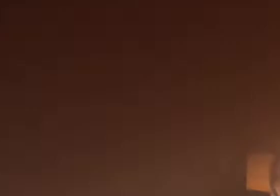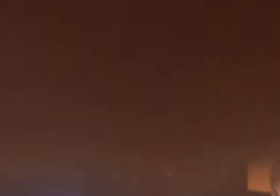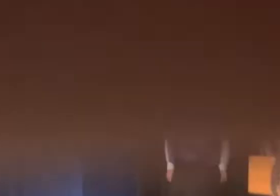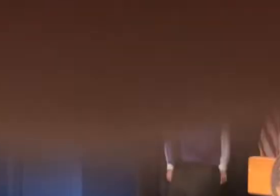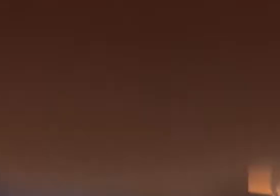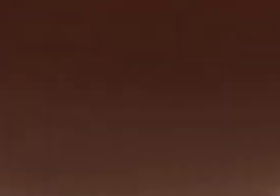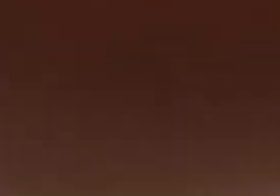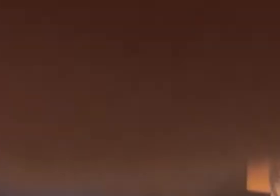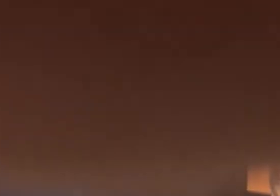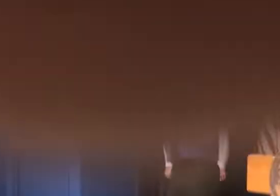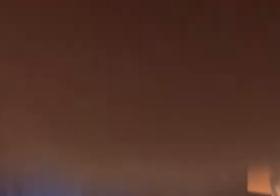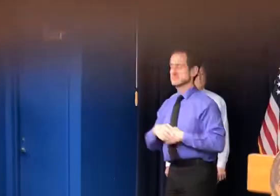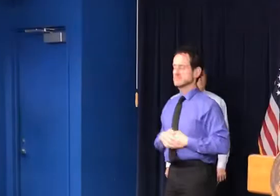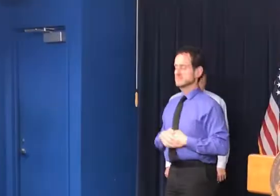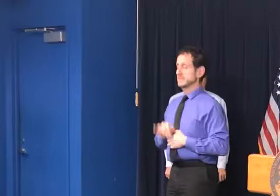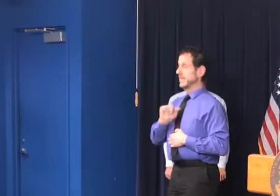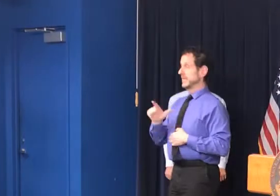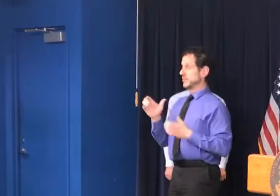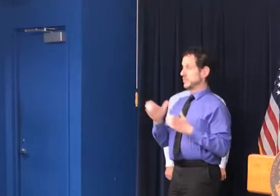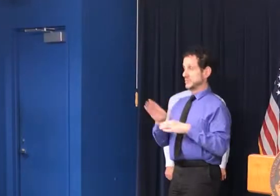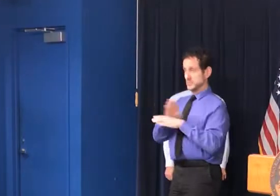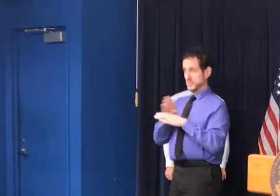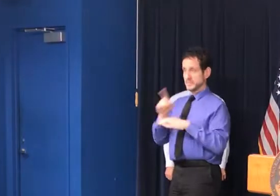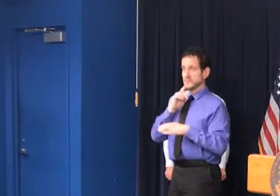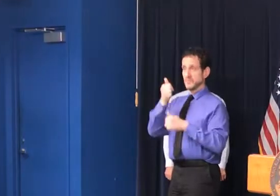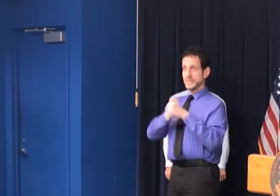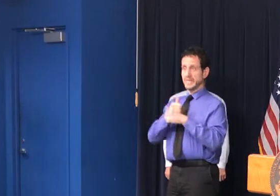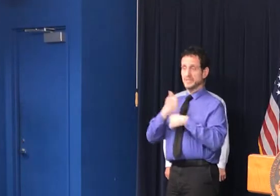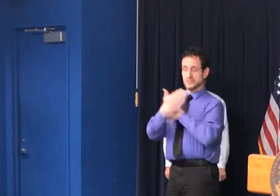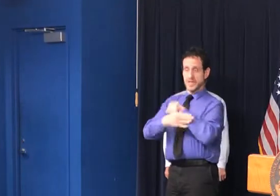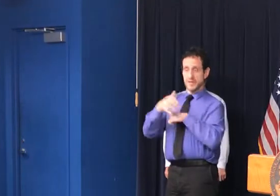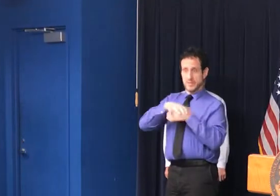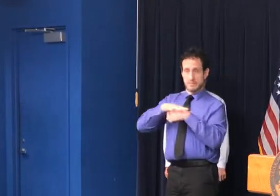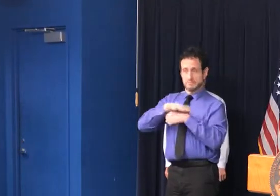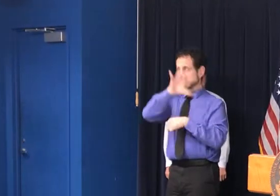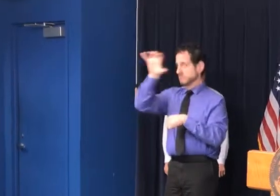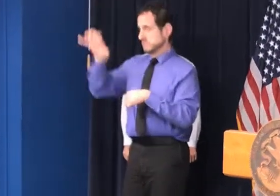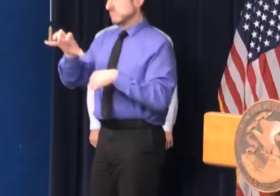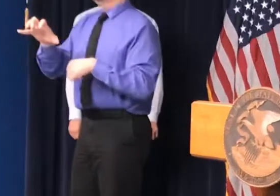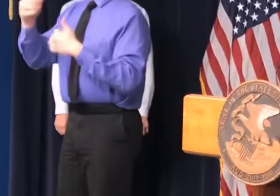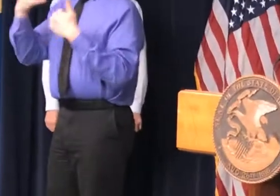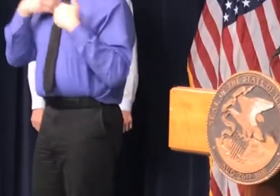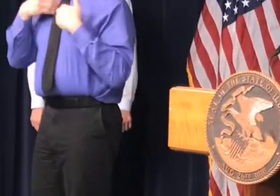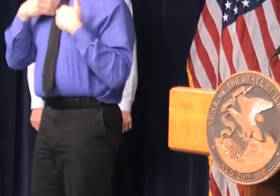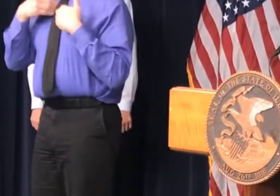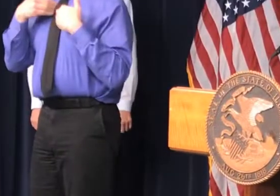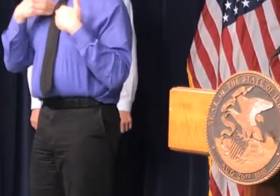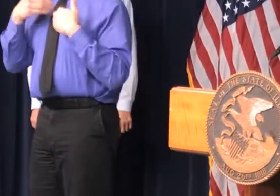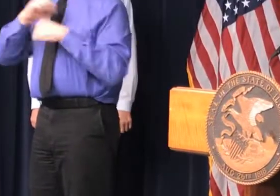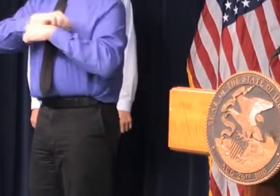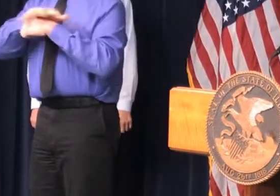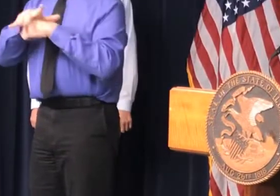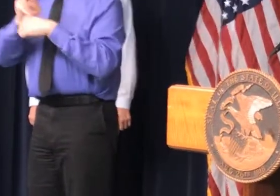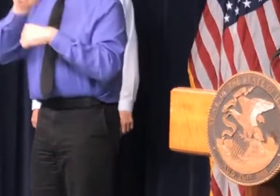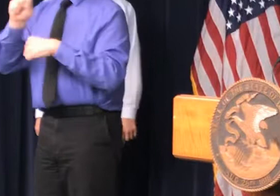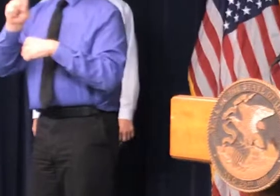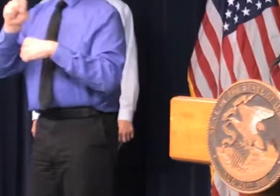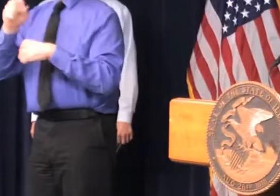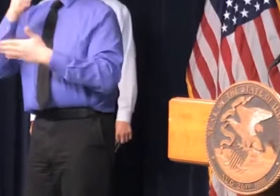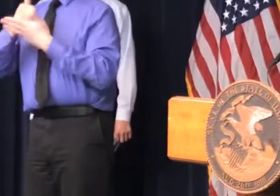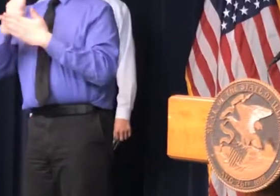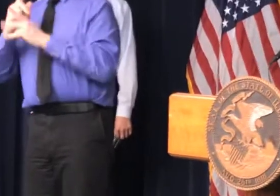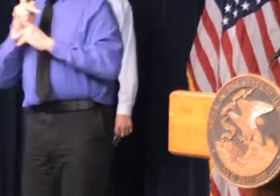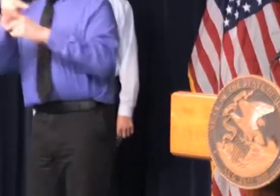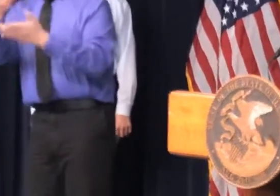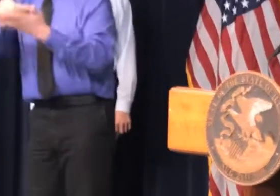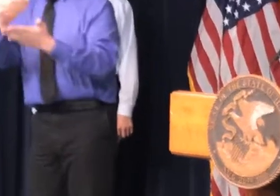that Illinois' small businesses from every county are eligible for coronavirus disaster assistance loans of up